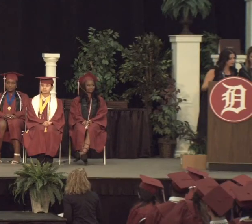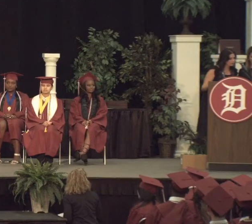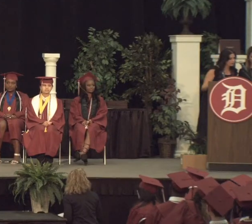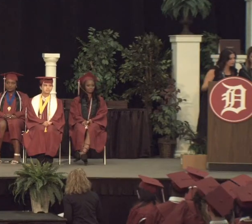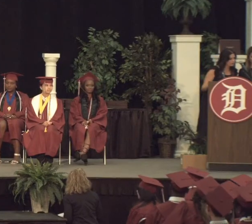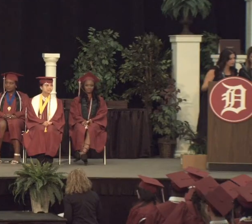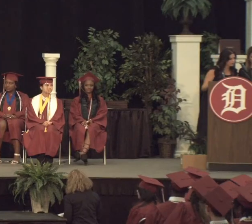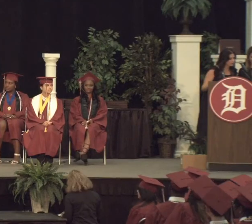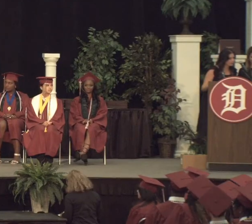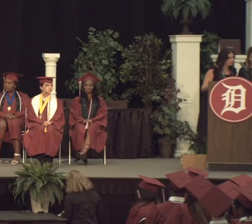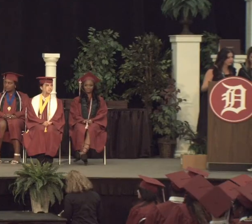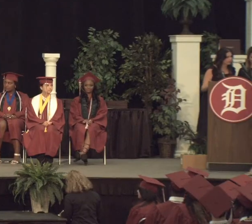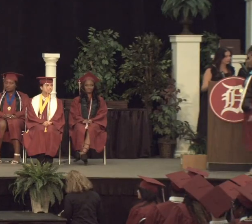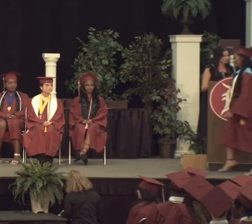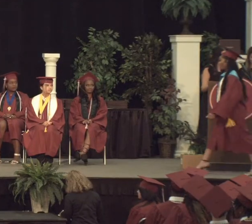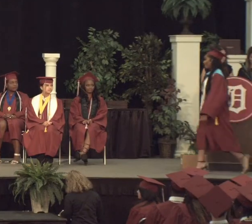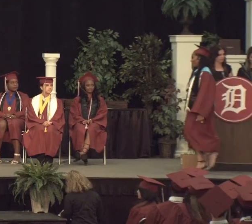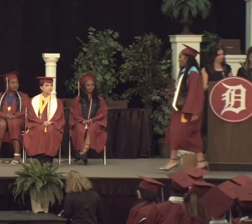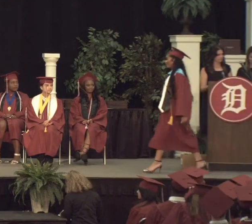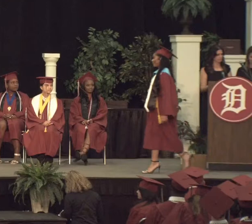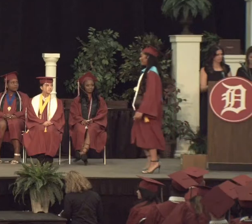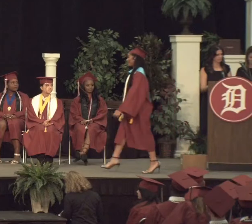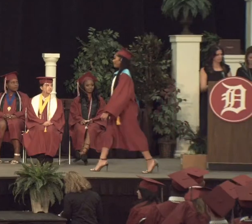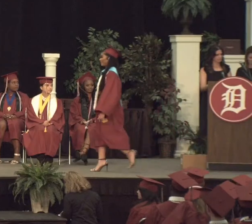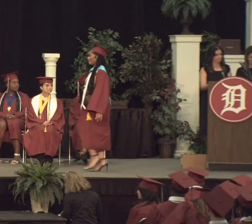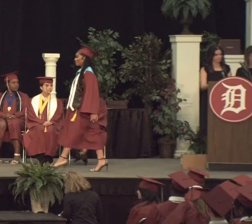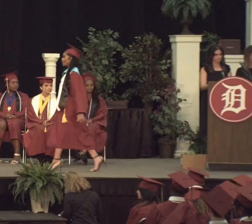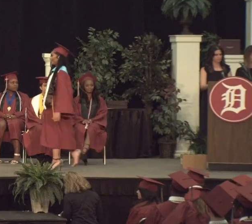Jordan Dickerson, summa cum laude.